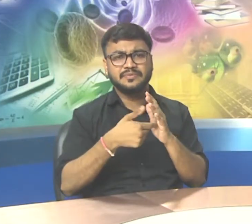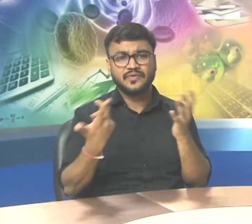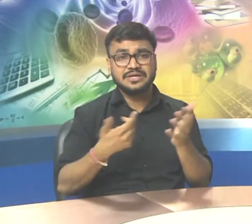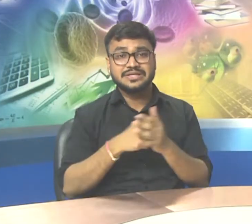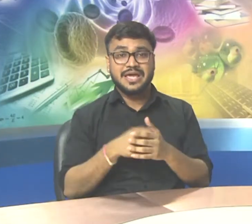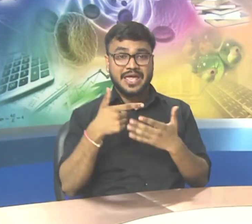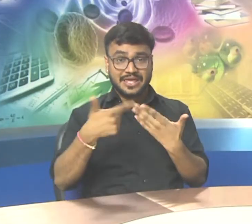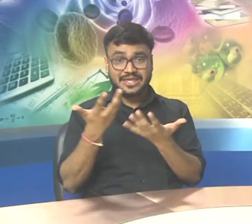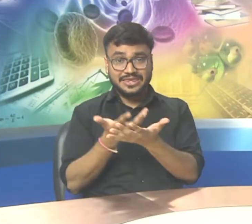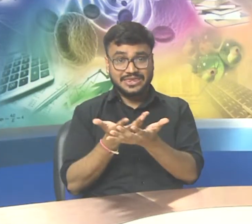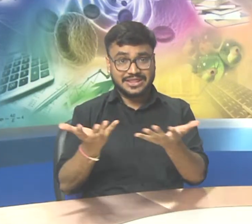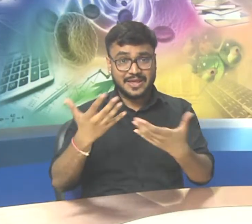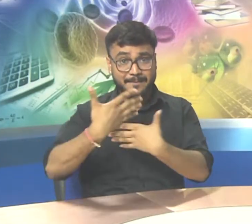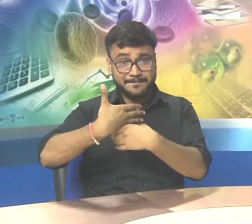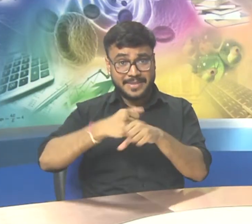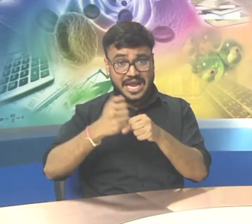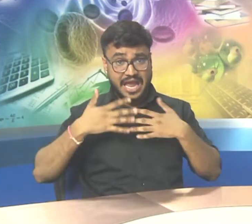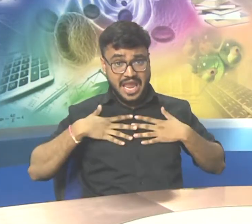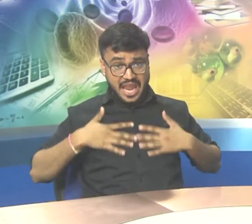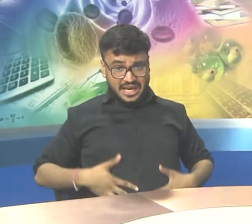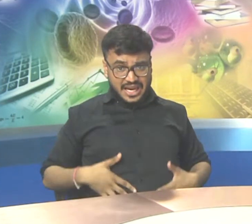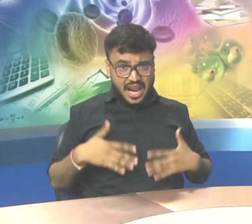Essential amino acids.